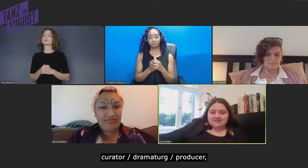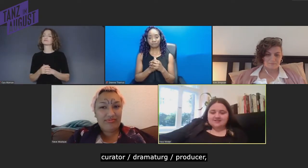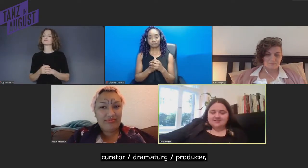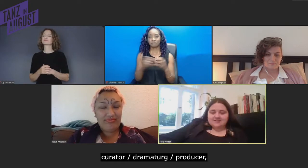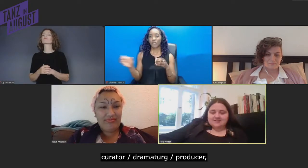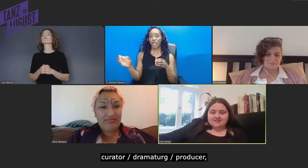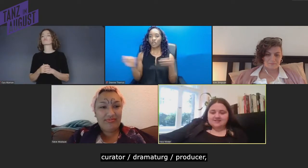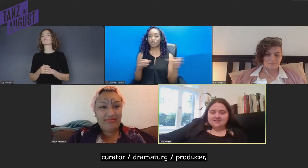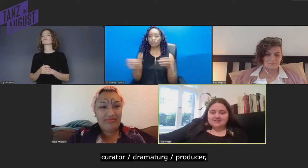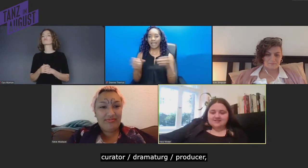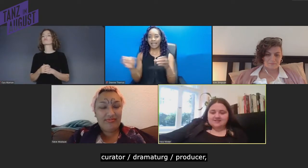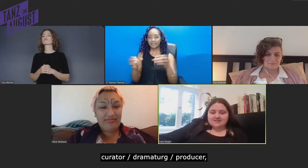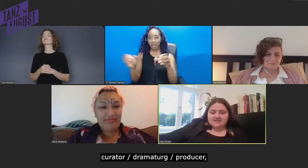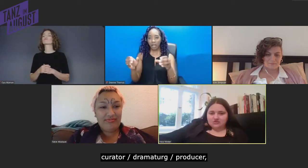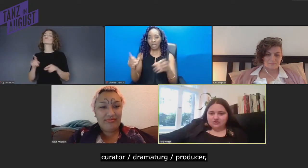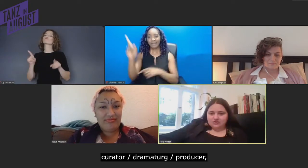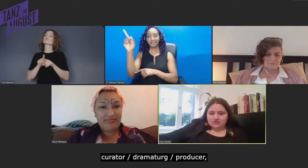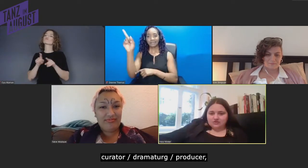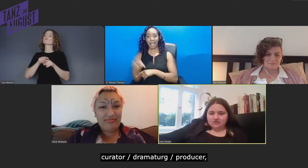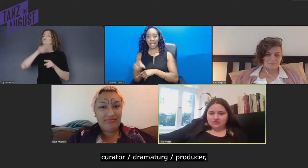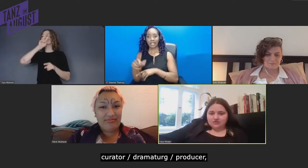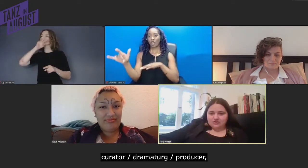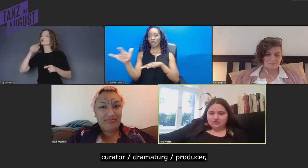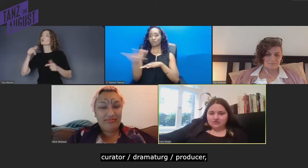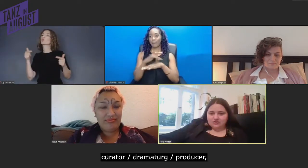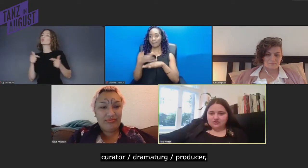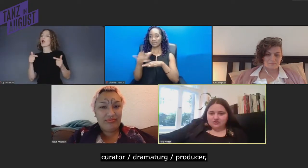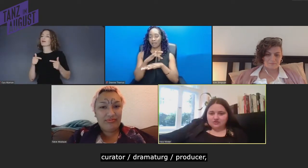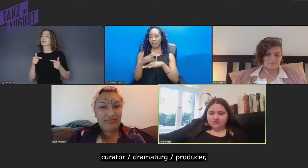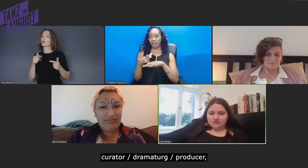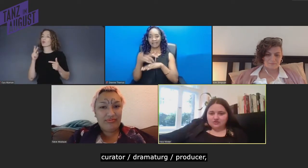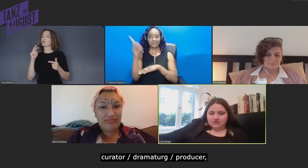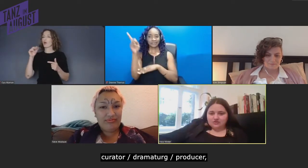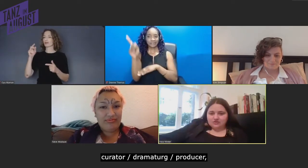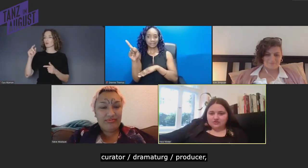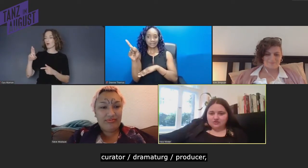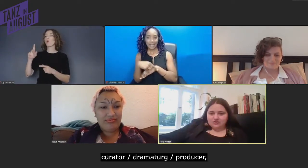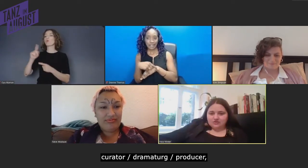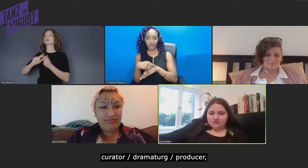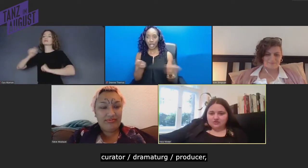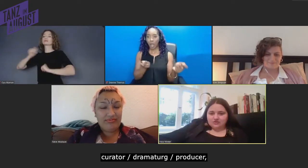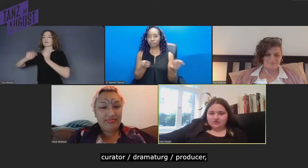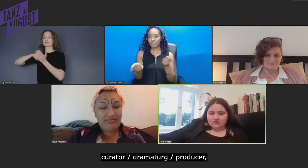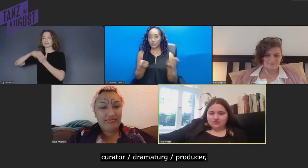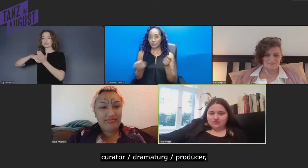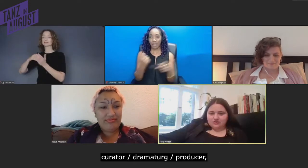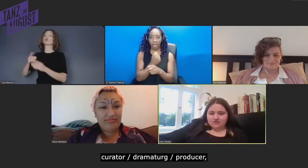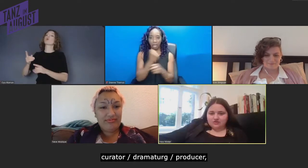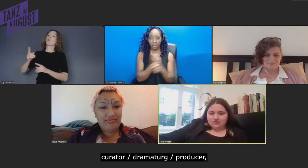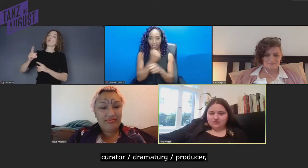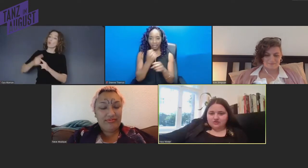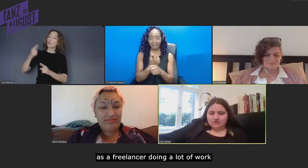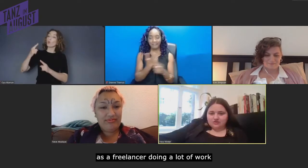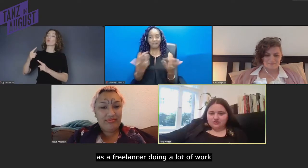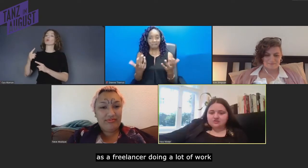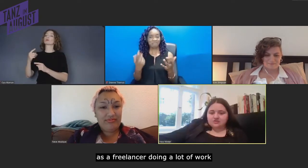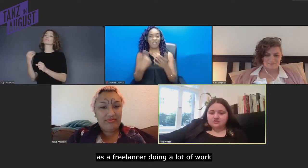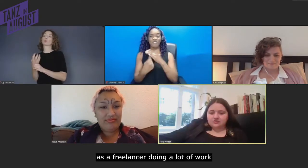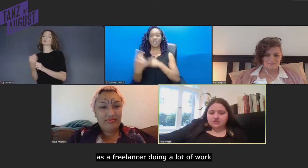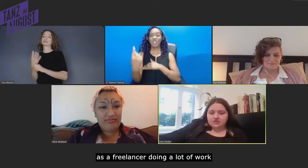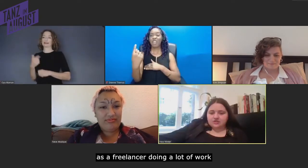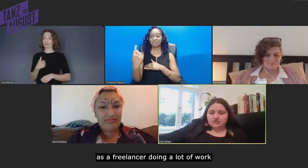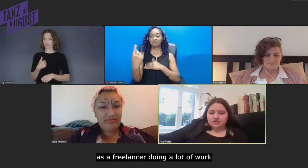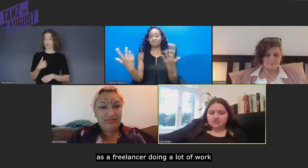curator slash dramaturg slash producer, as a